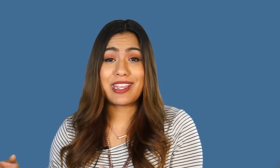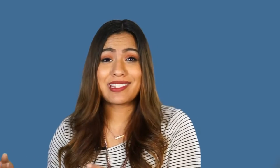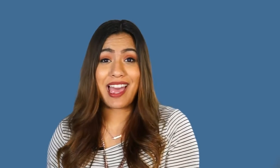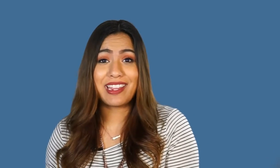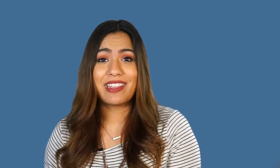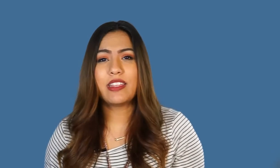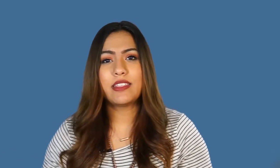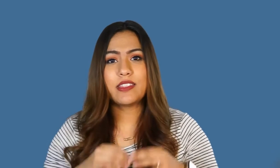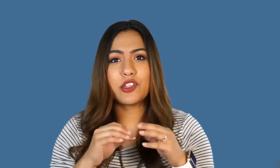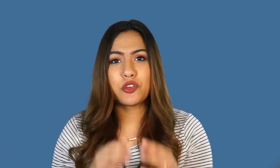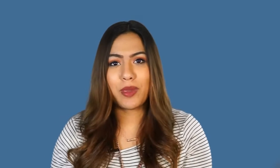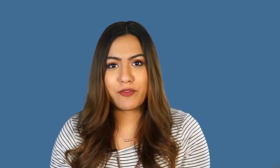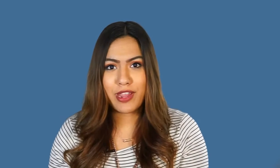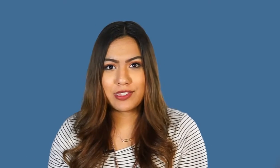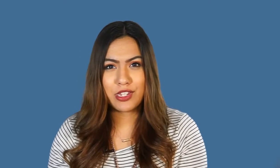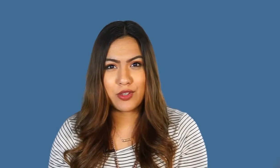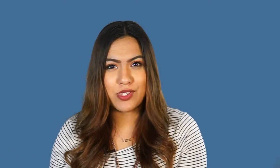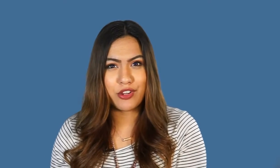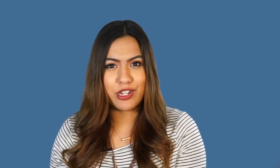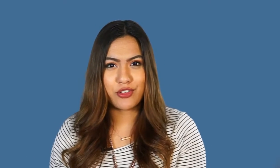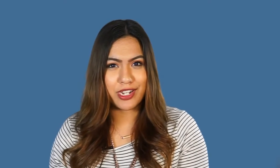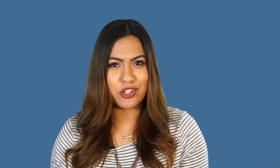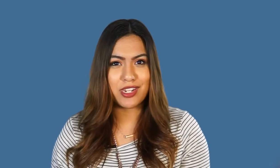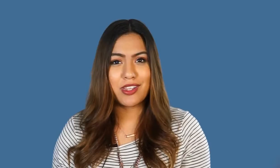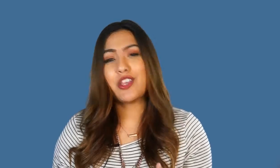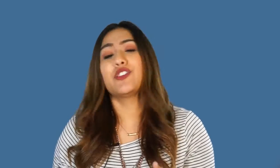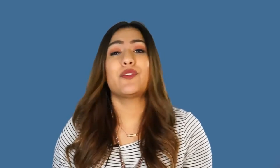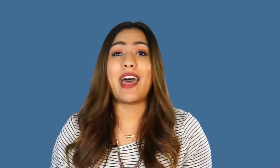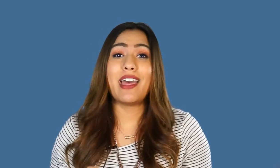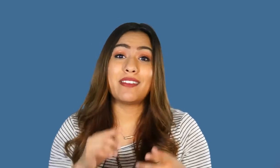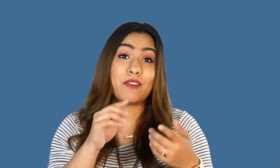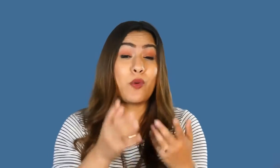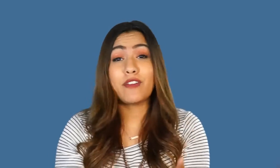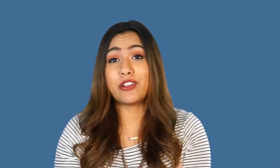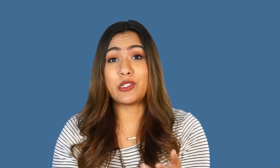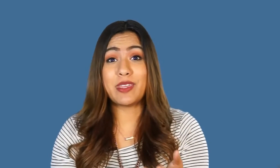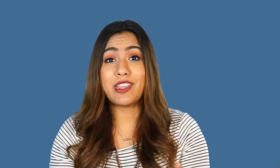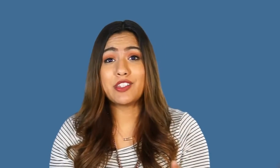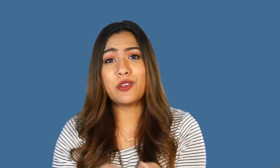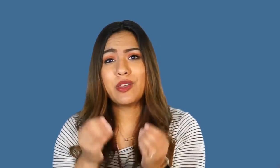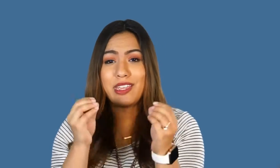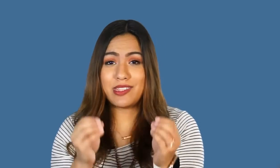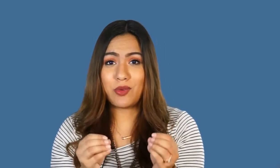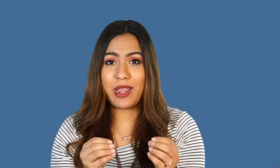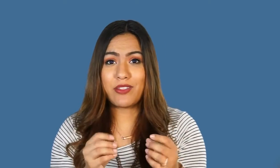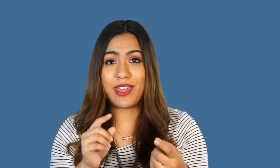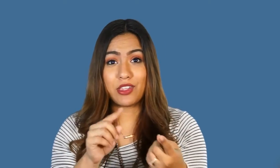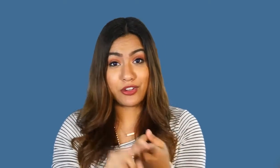learning sign. This is a great phrase to use in your introduction so that whoever you're speaking to is aware that you're